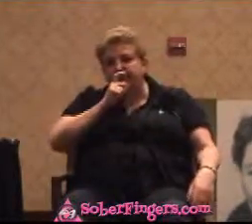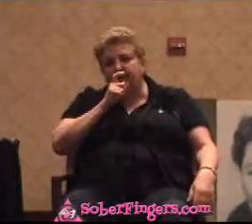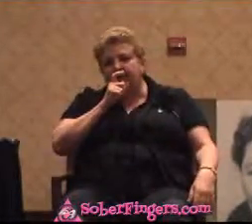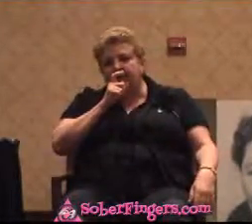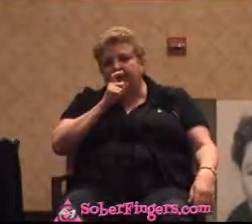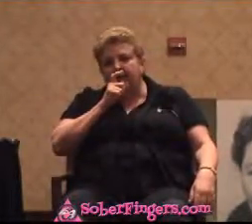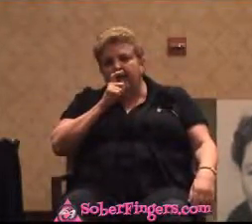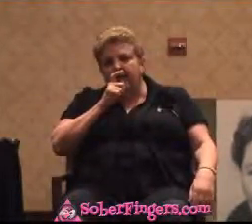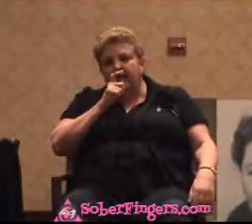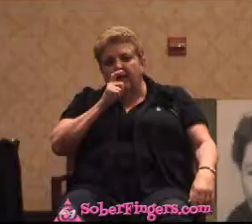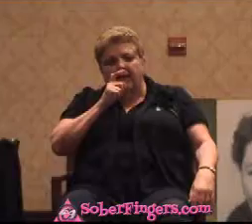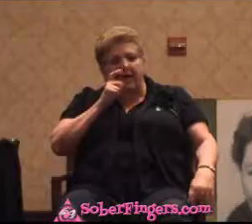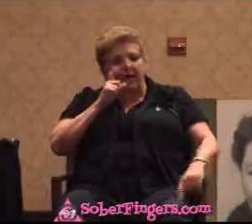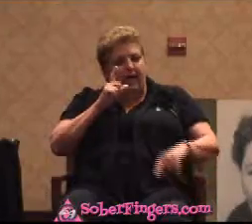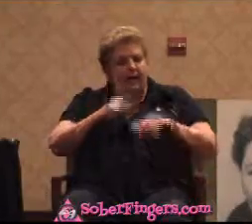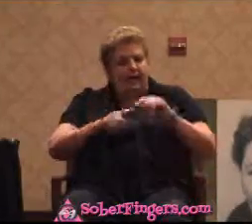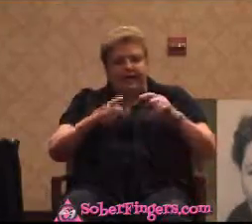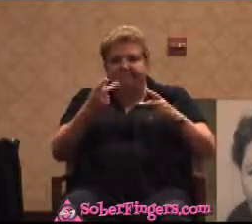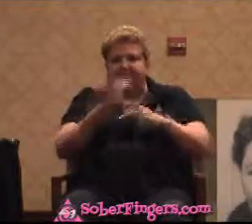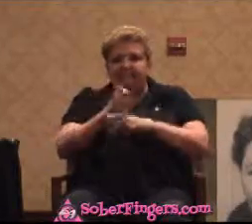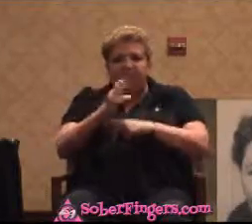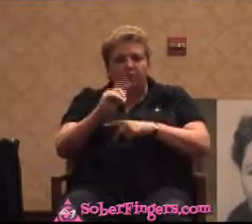how to get off that damn block, man.